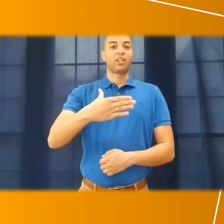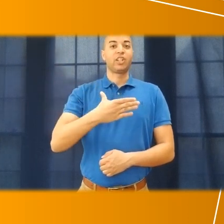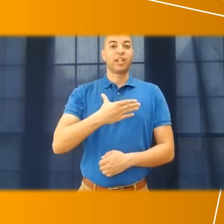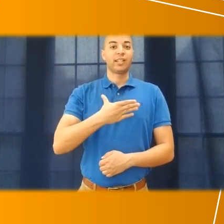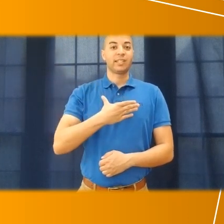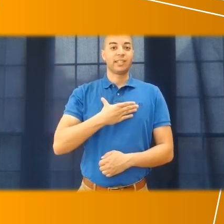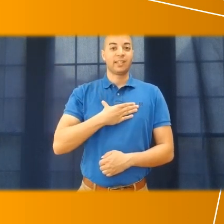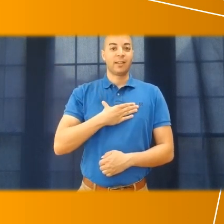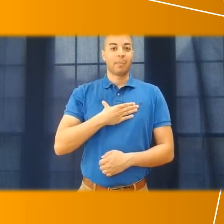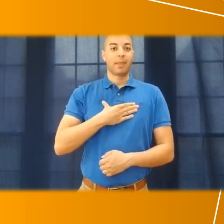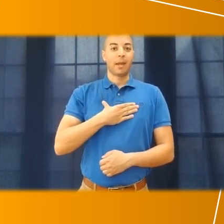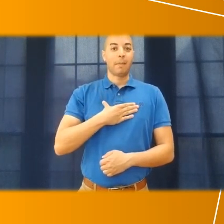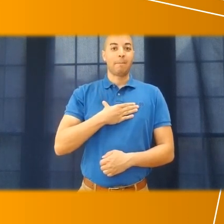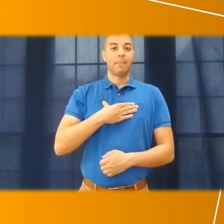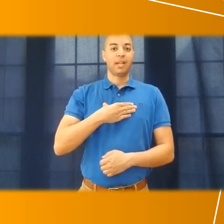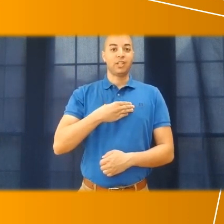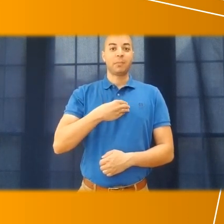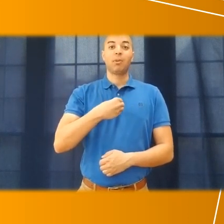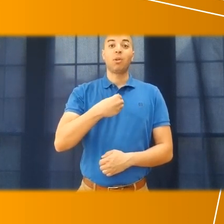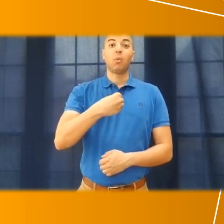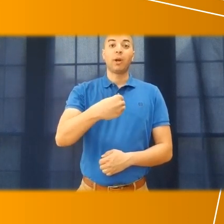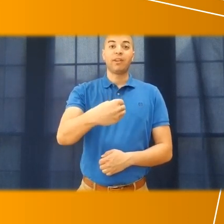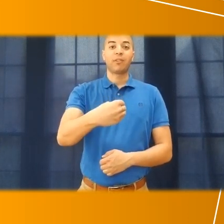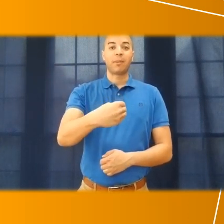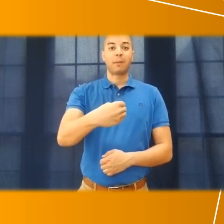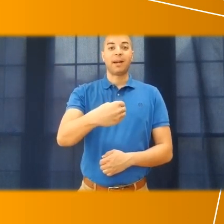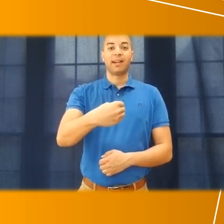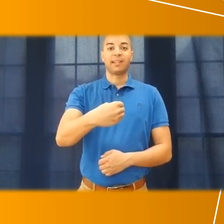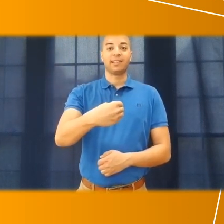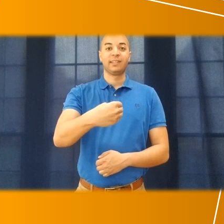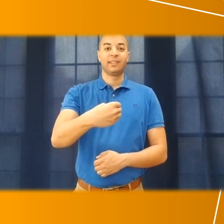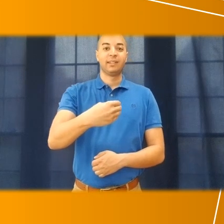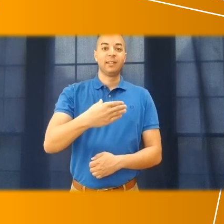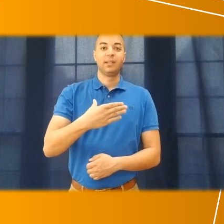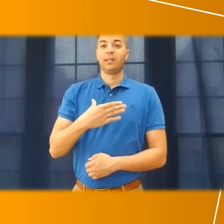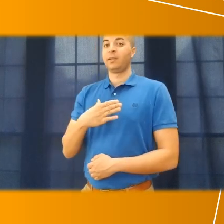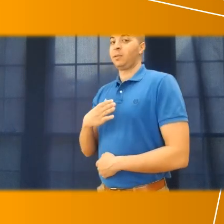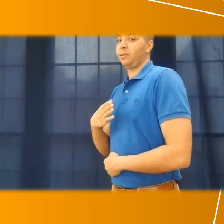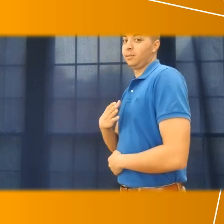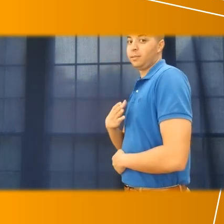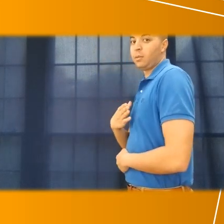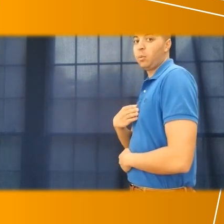start at our chest and pinch and pull away from our body.